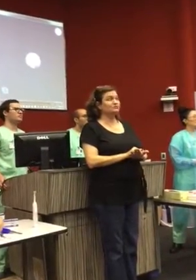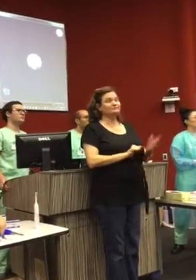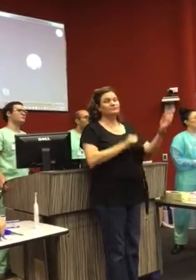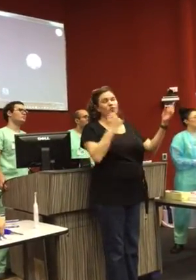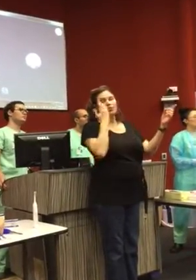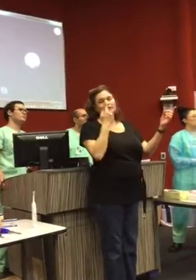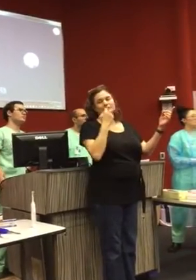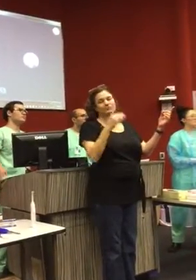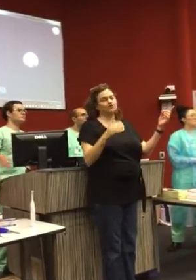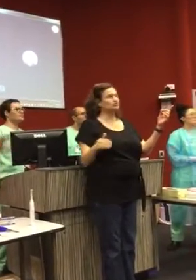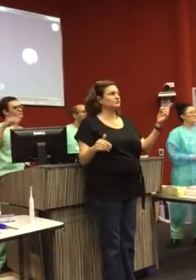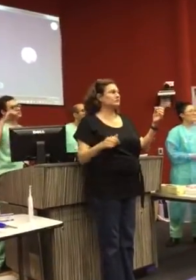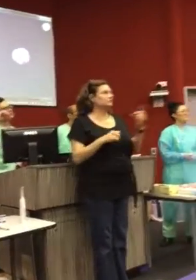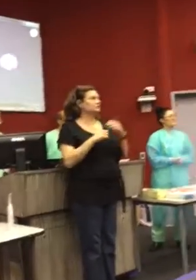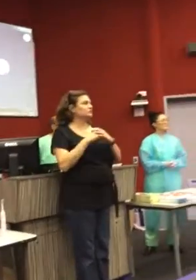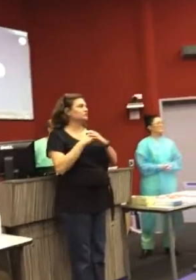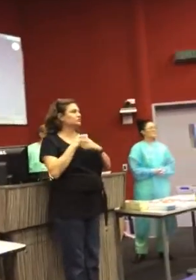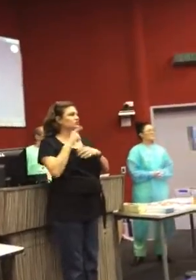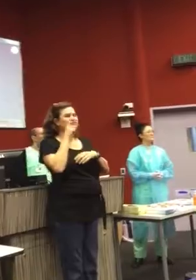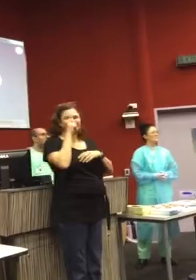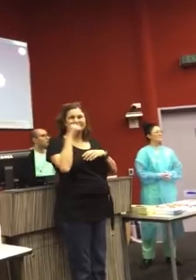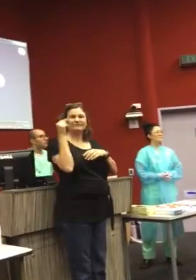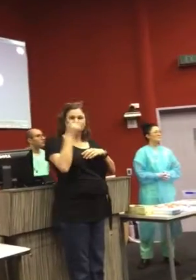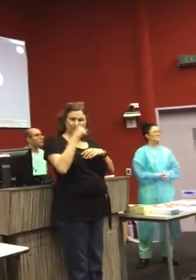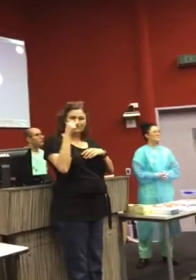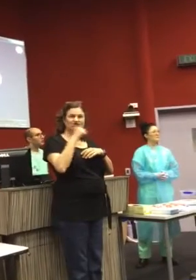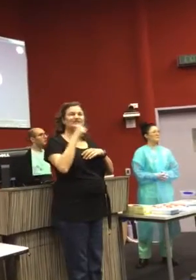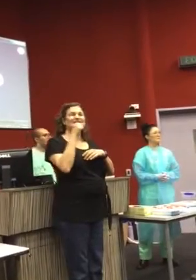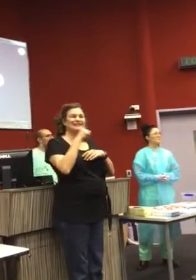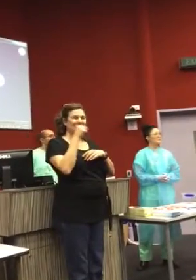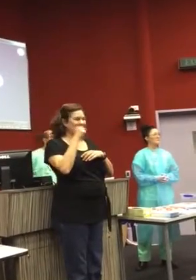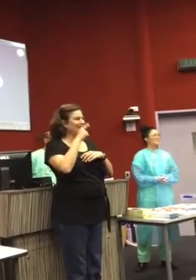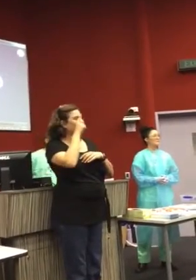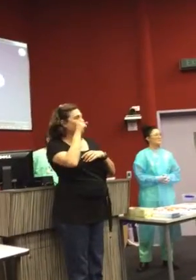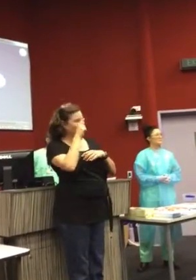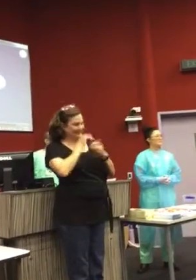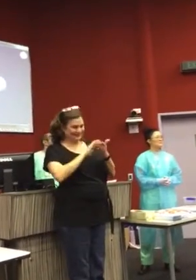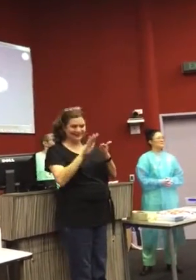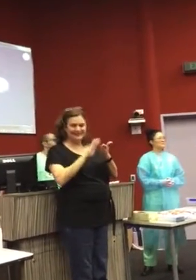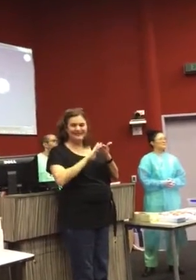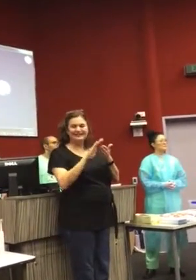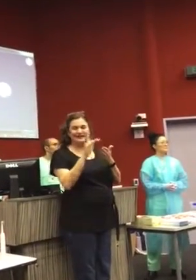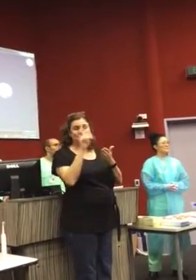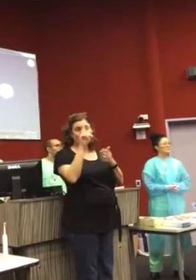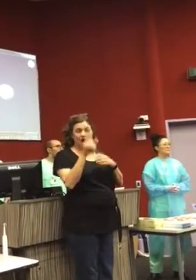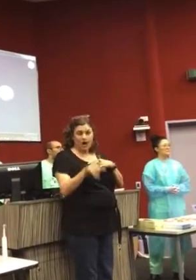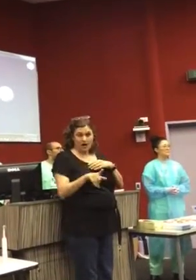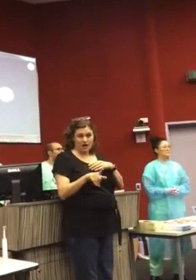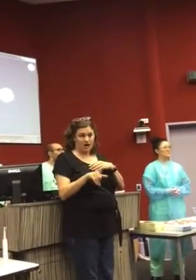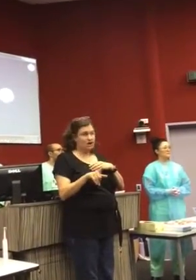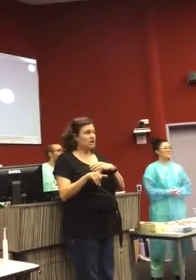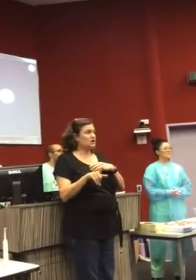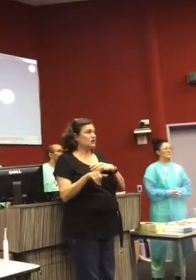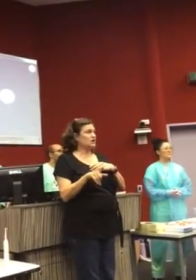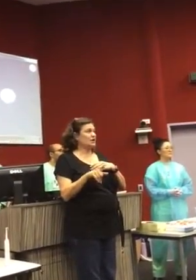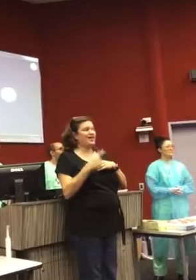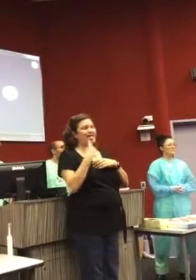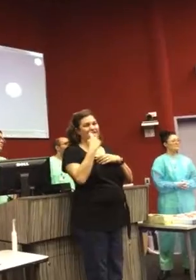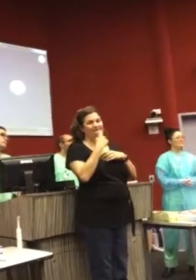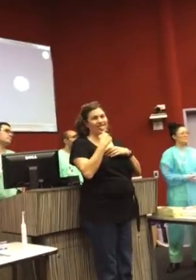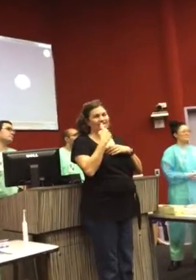my children, I always say you can brush your teeth and take the plaque and all that out, but it's the